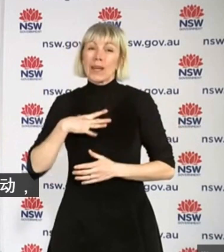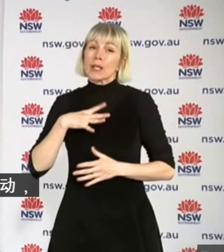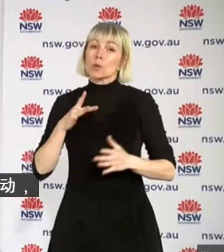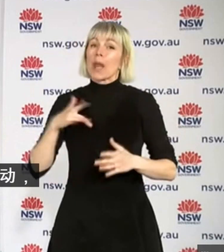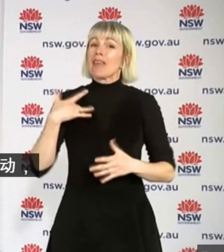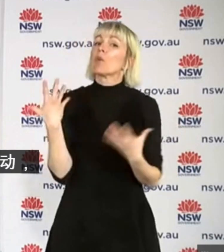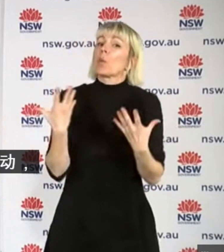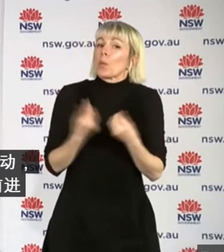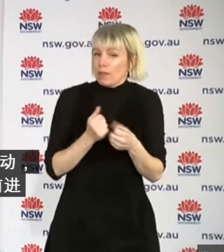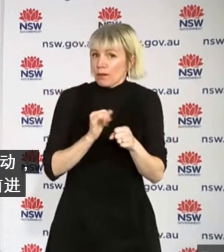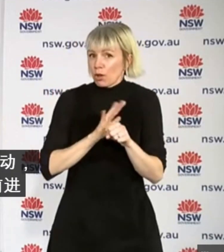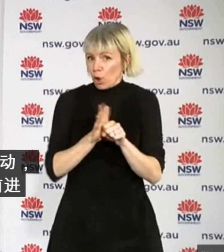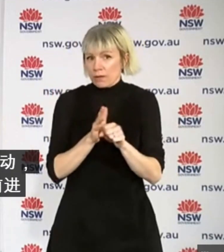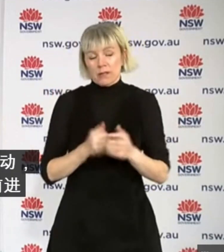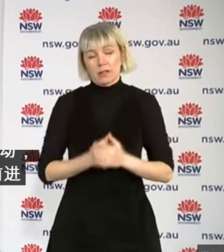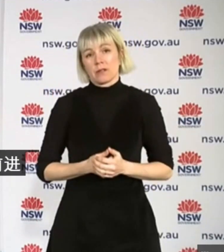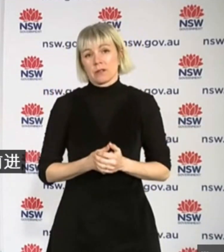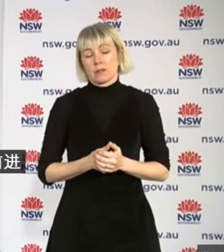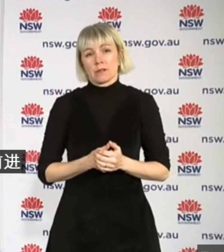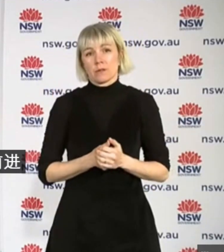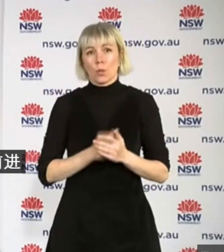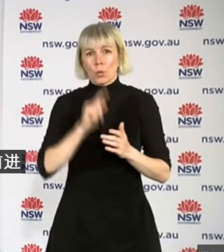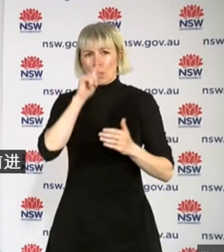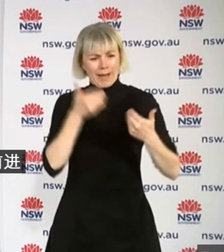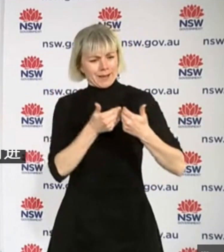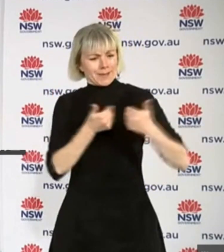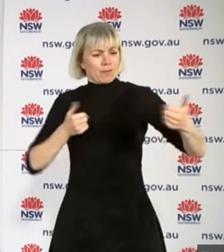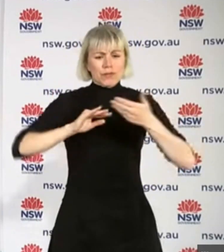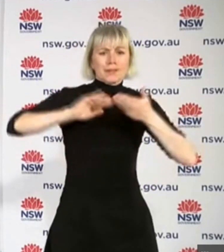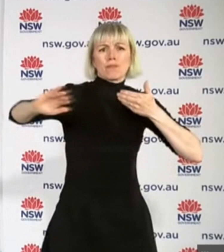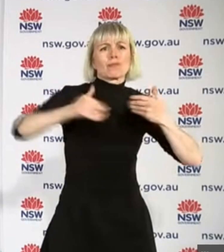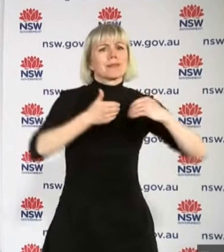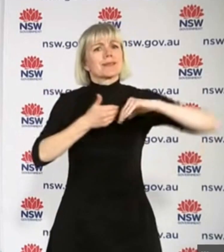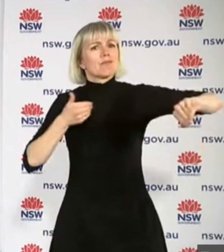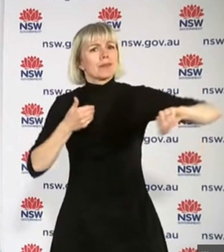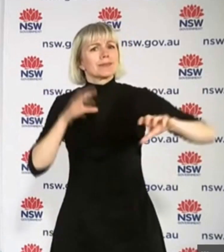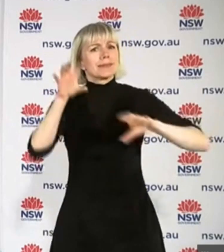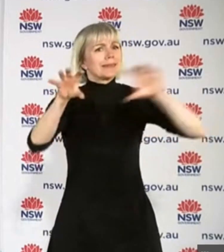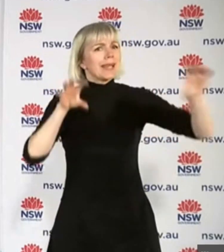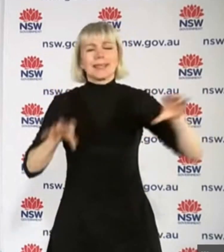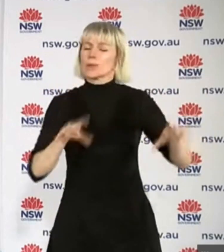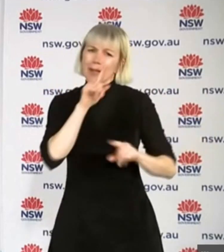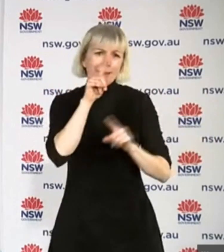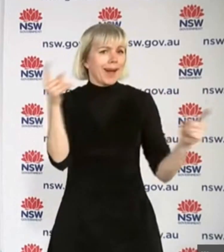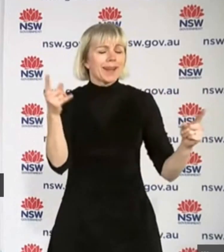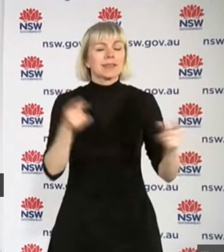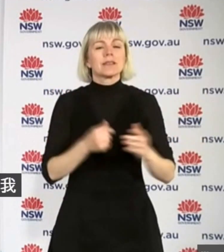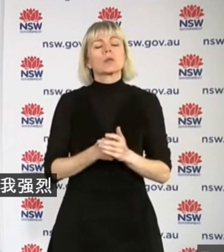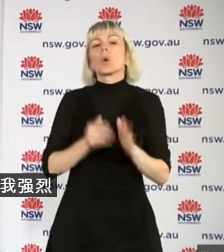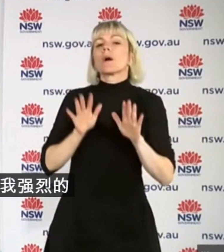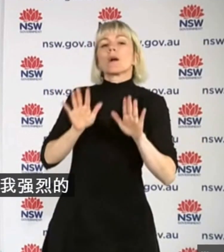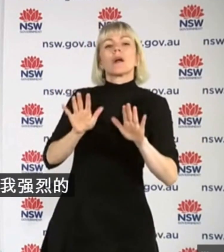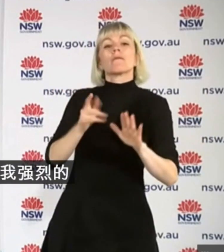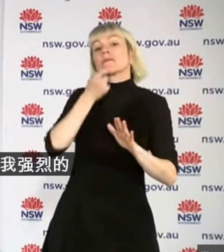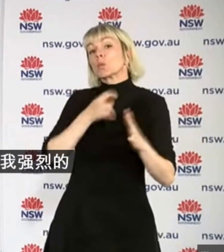together, let's move forward together. And we're happy to wait those extra few weeks for the other states to get up to those vaccination rates,